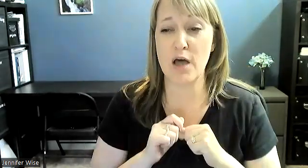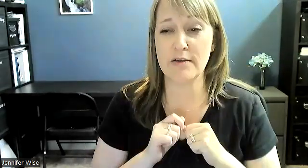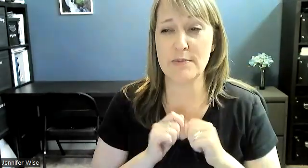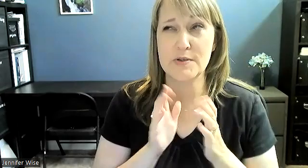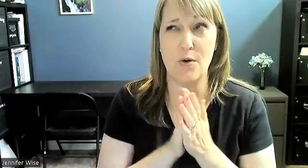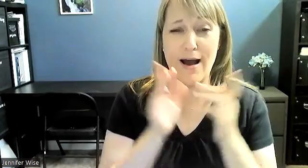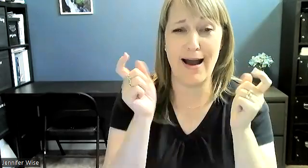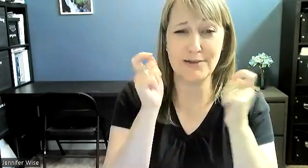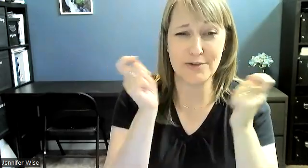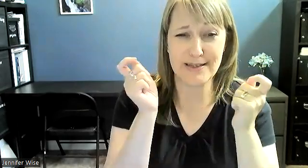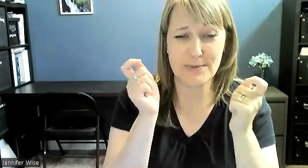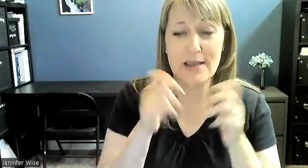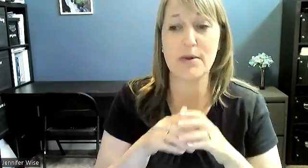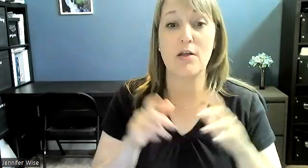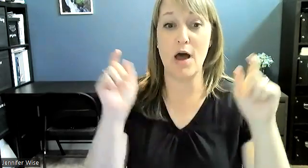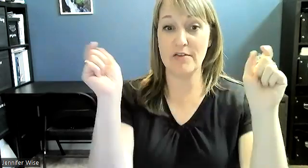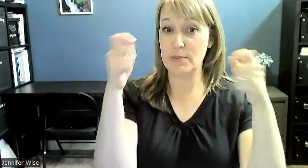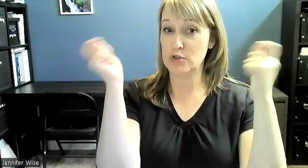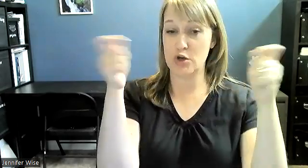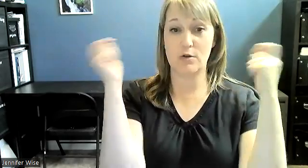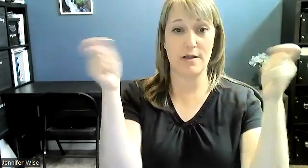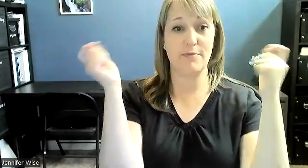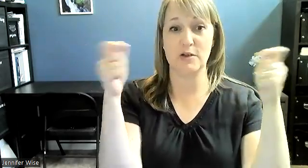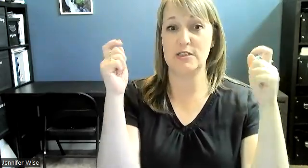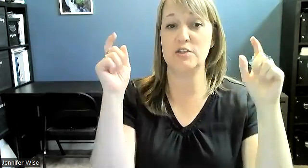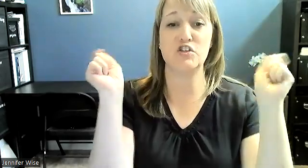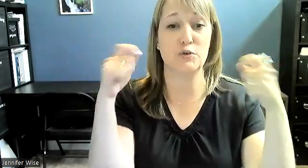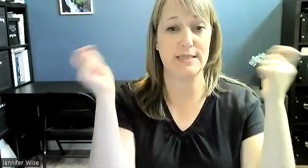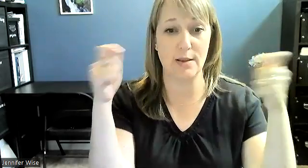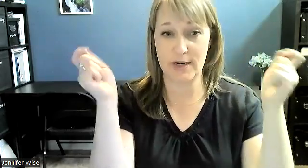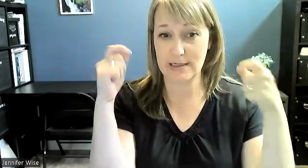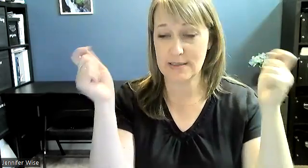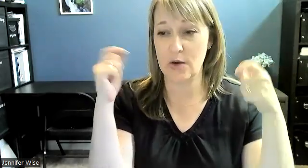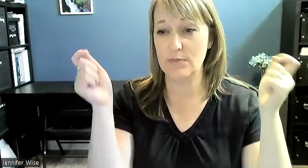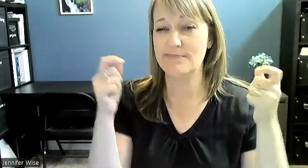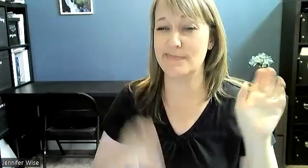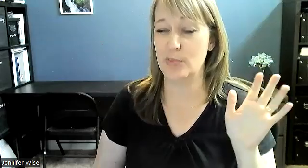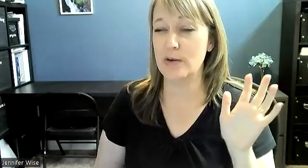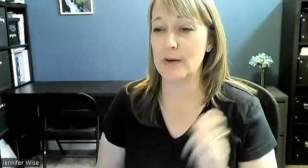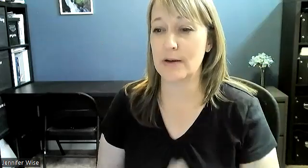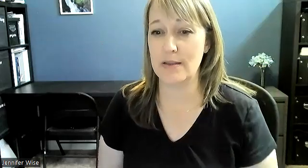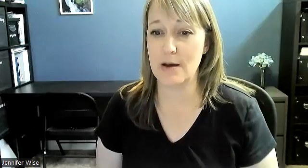of people, so I learned it this way, but a lot of people don't clap first. They just do celebrate. So I'll probably recommend that one